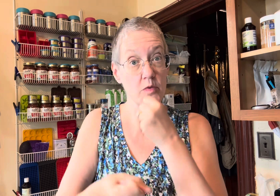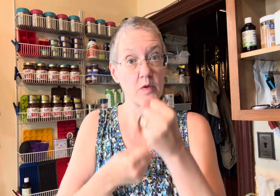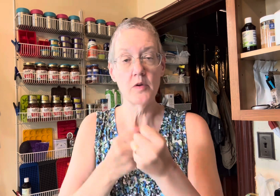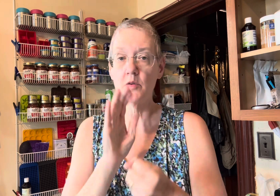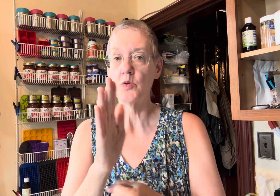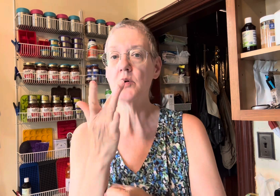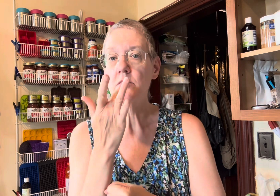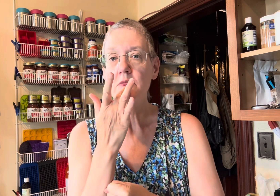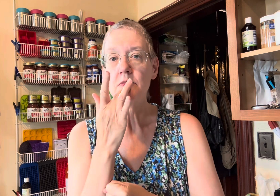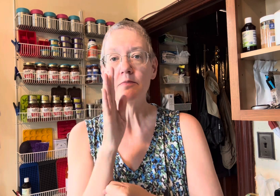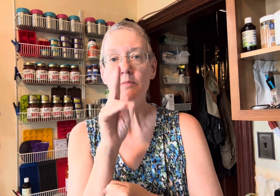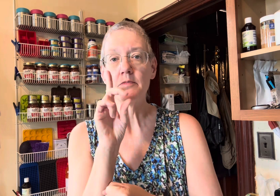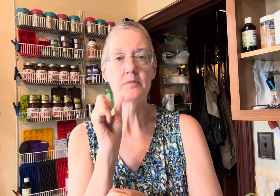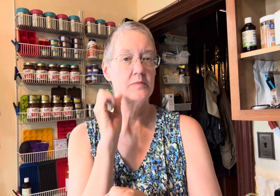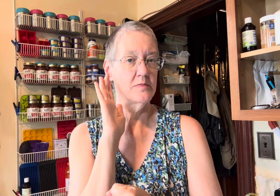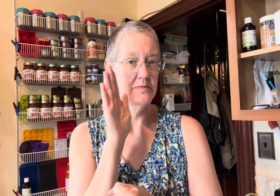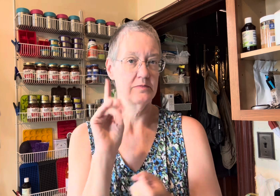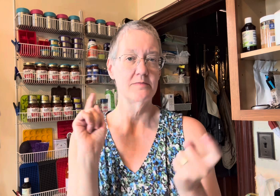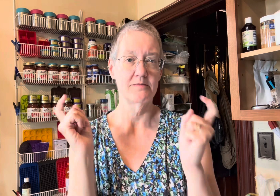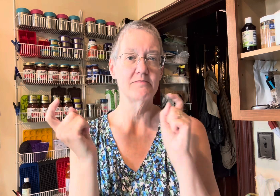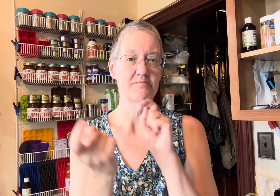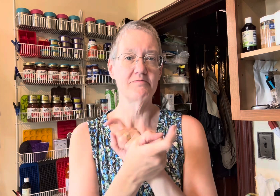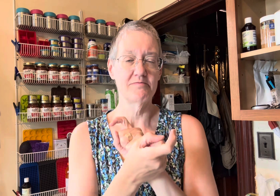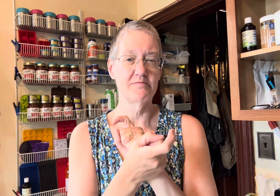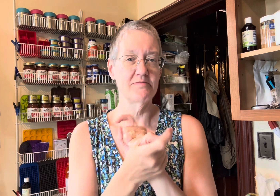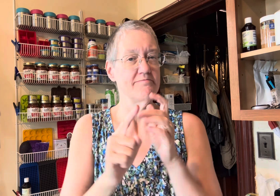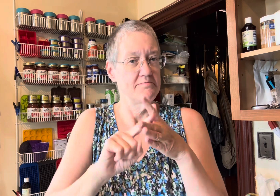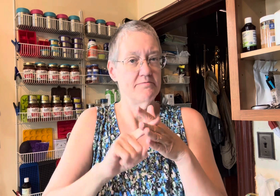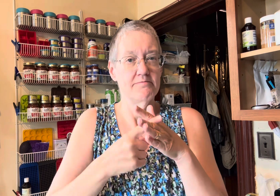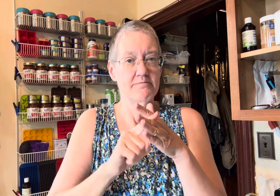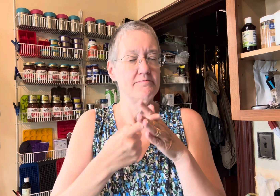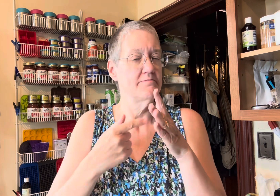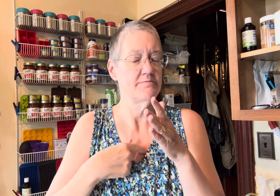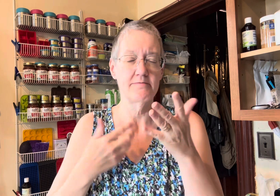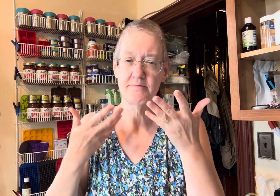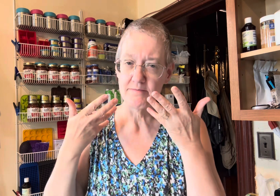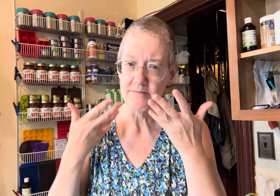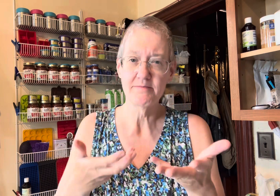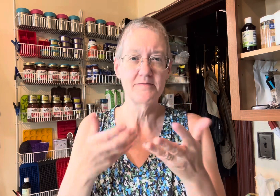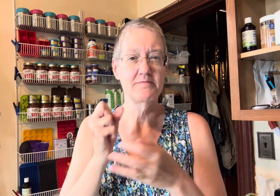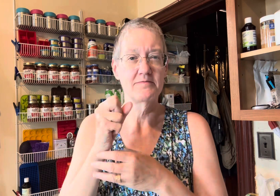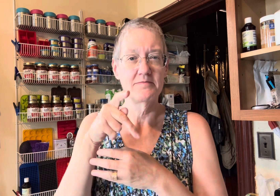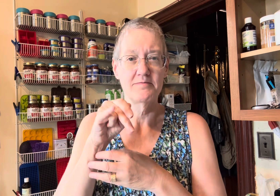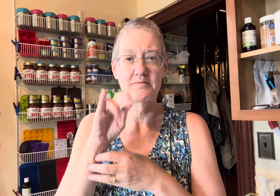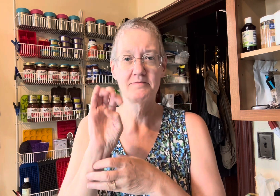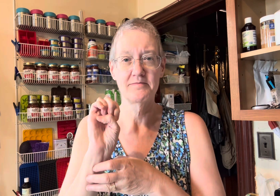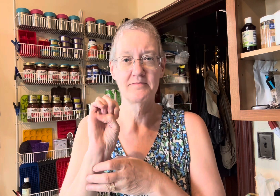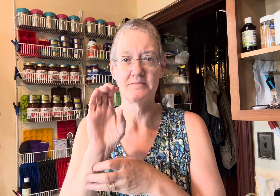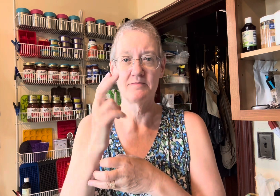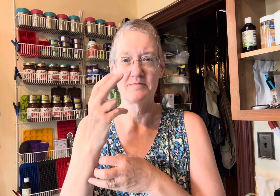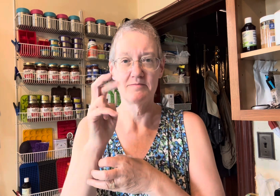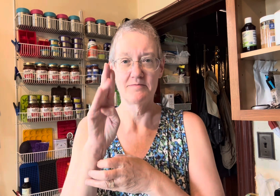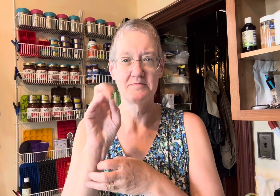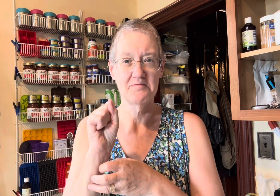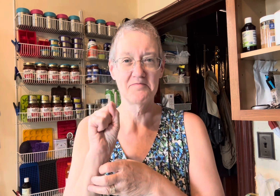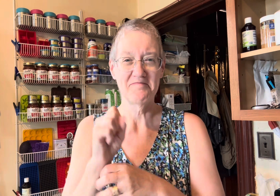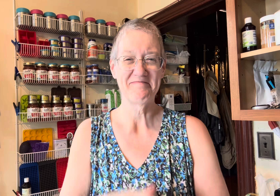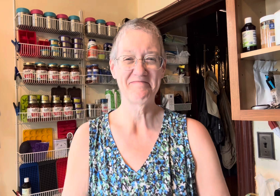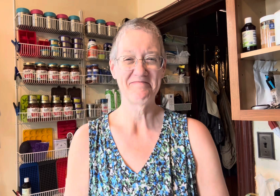value and add it to your food log. And know that over the years, your taste buds will change. At the beginning, I was heavy on spices